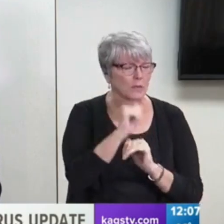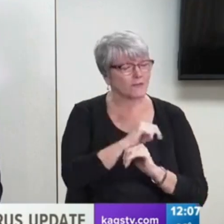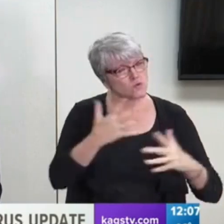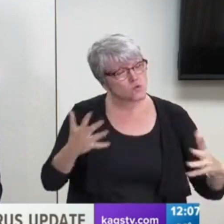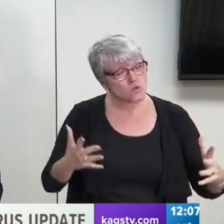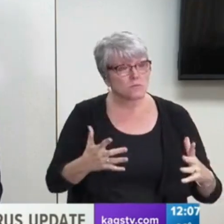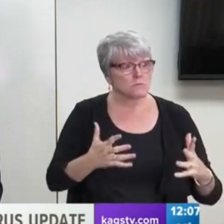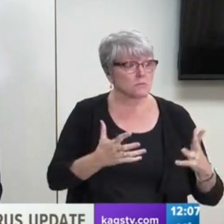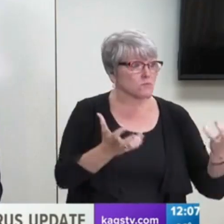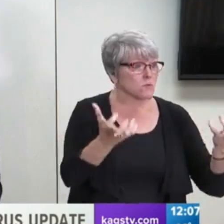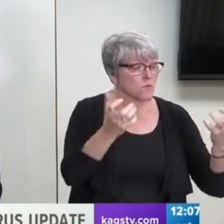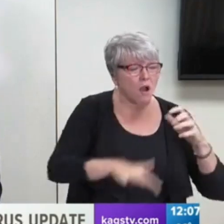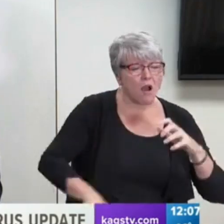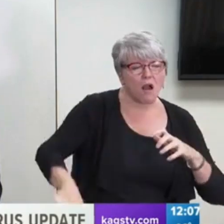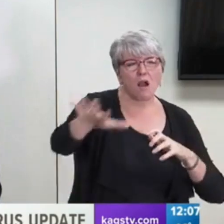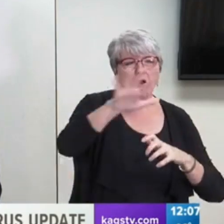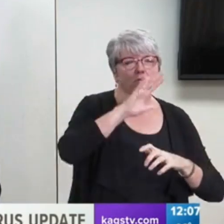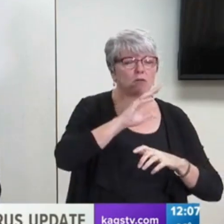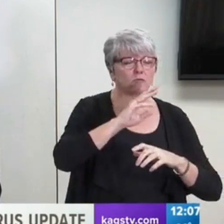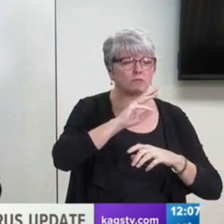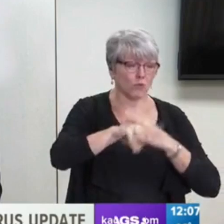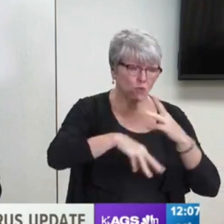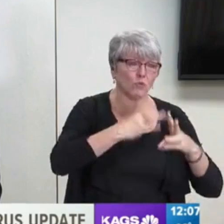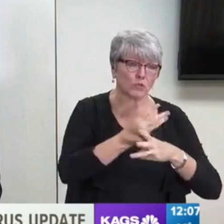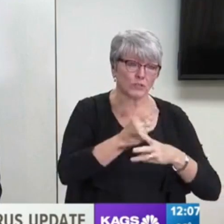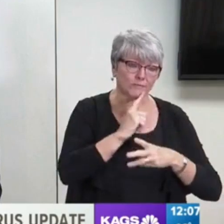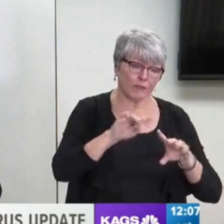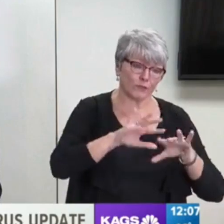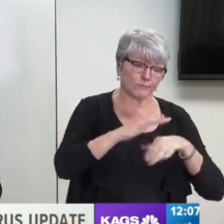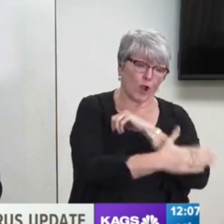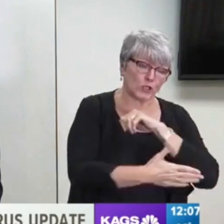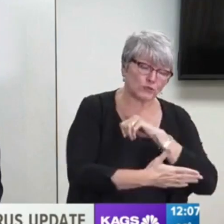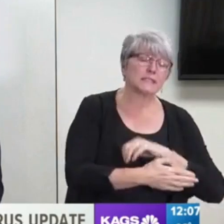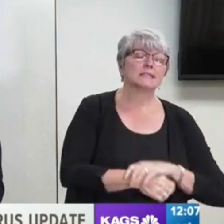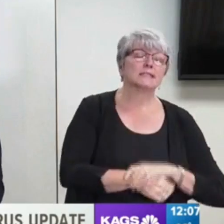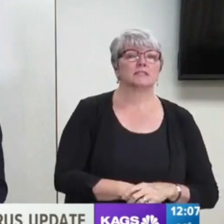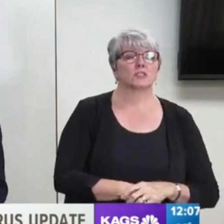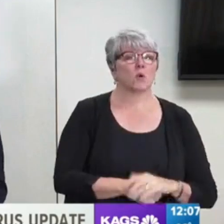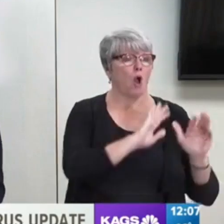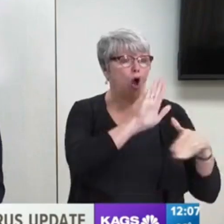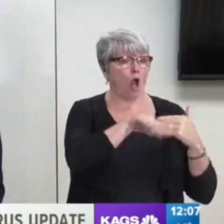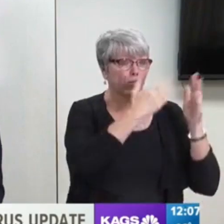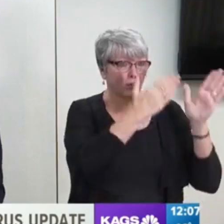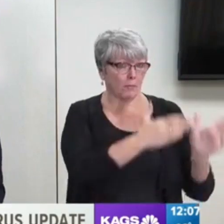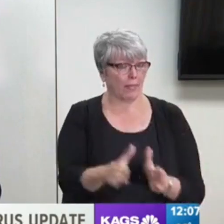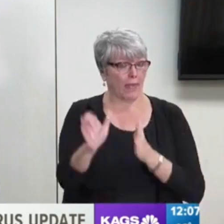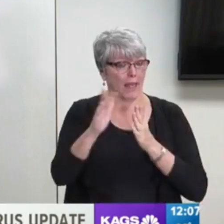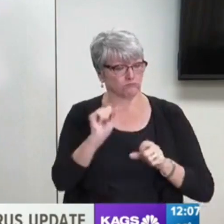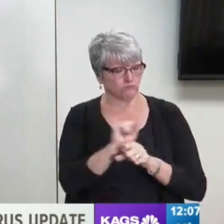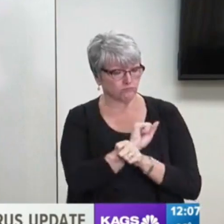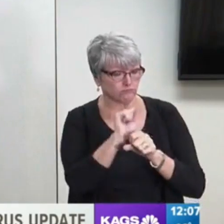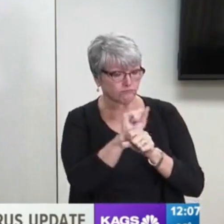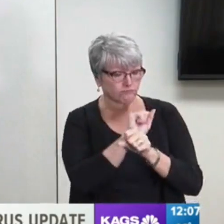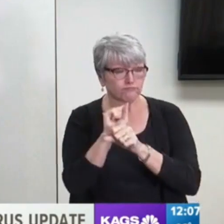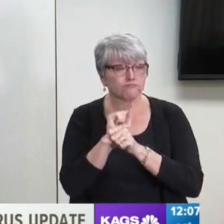immense demand nation and worldwide. And so all of the plans that we have been working